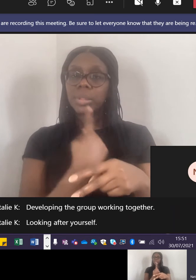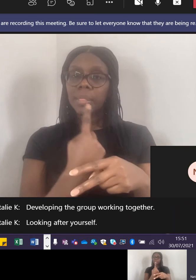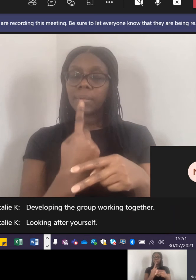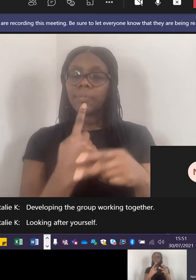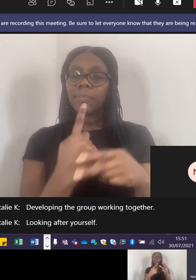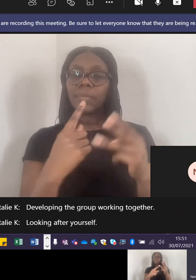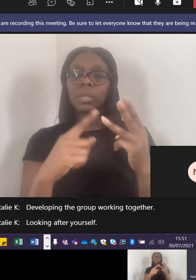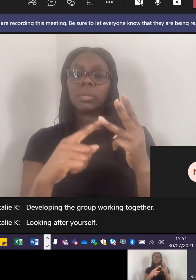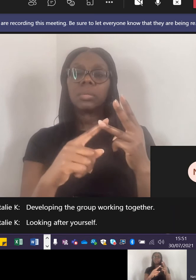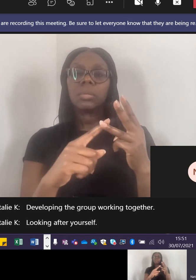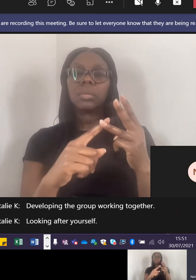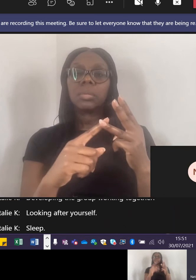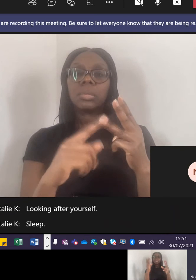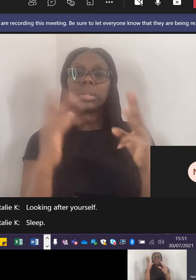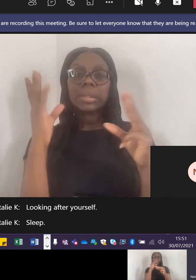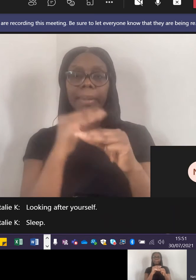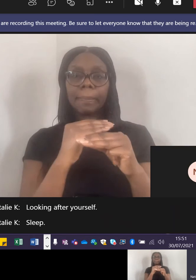sleep,